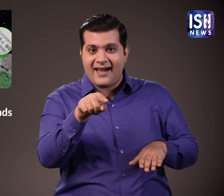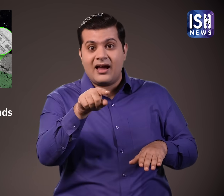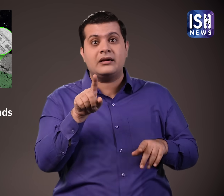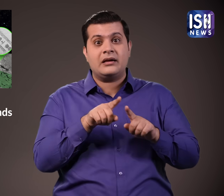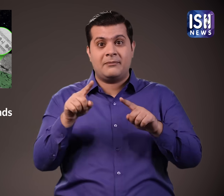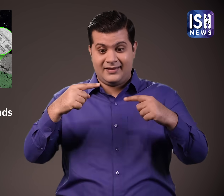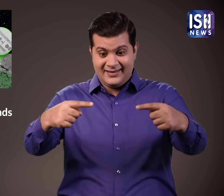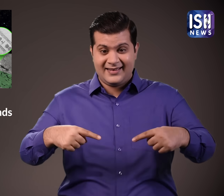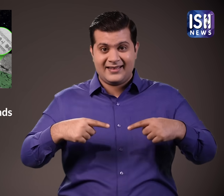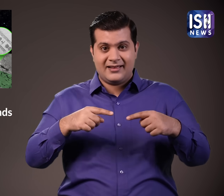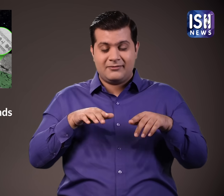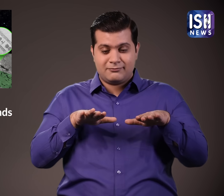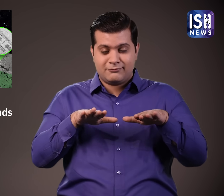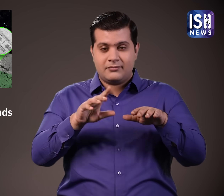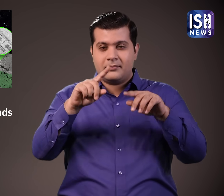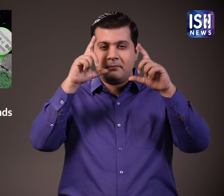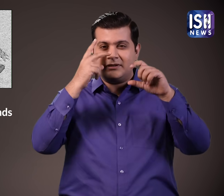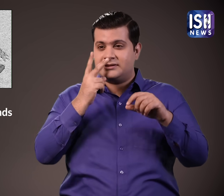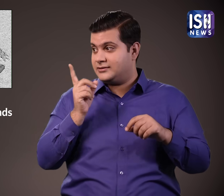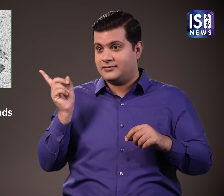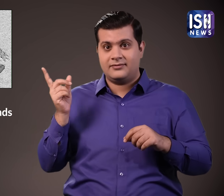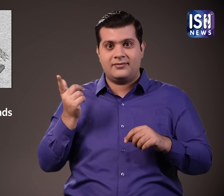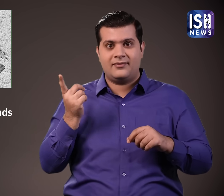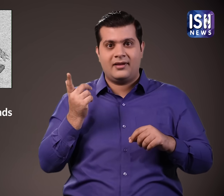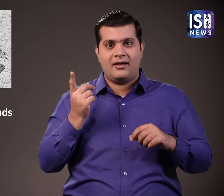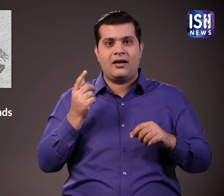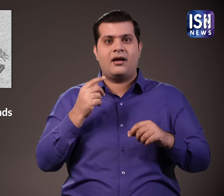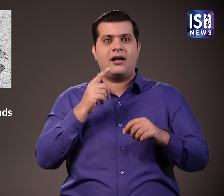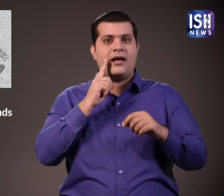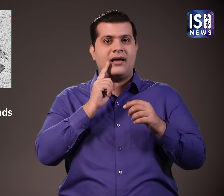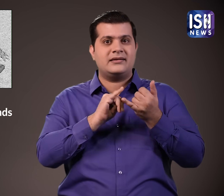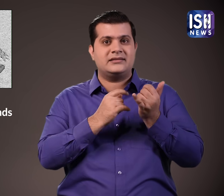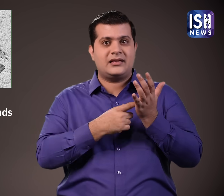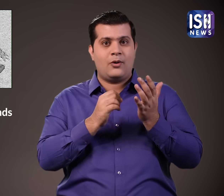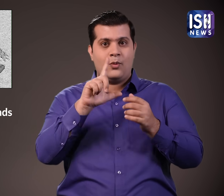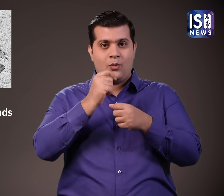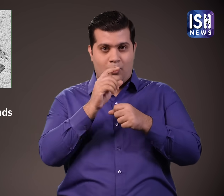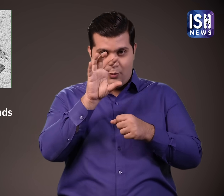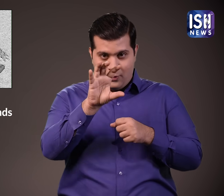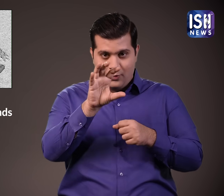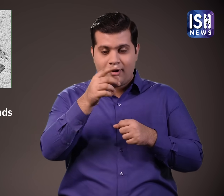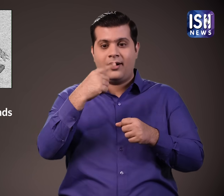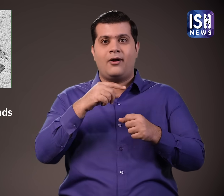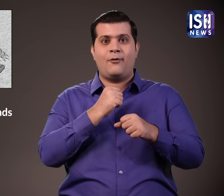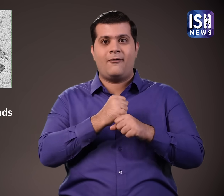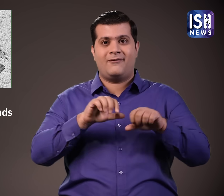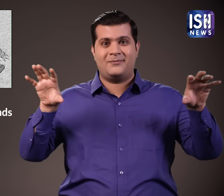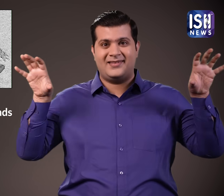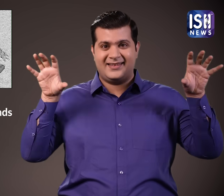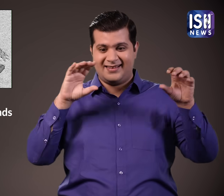as the rover moved forward, it left the imprints of the ISRO logo and India's national symbol. You can see in